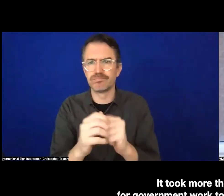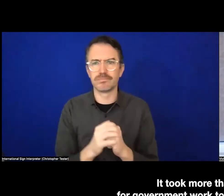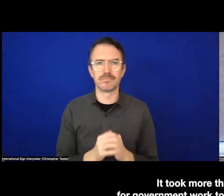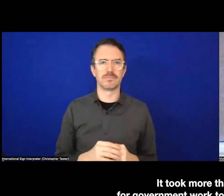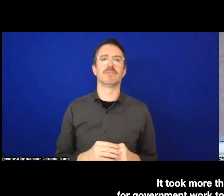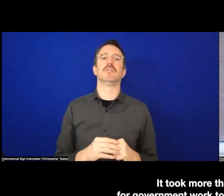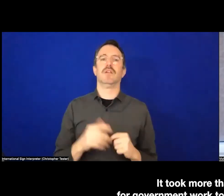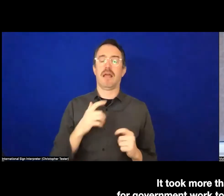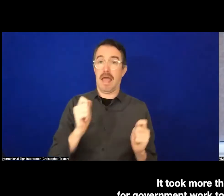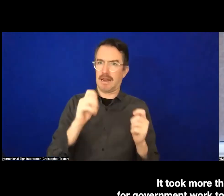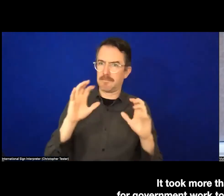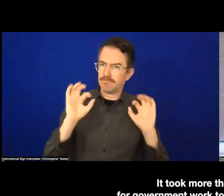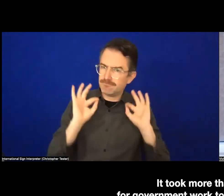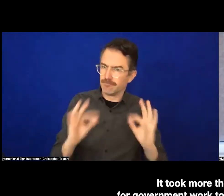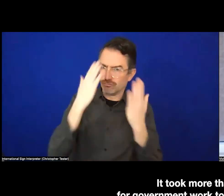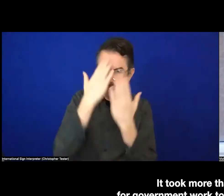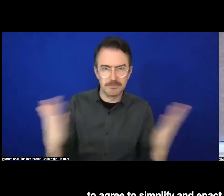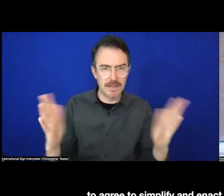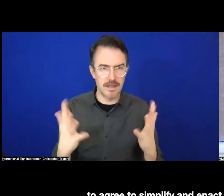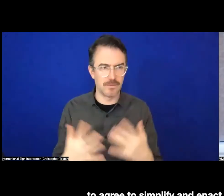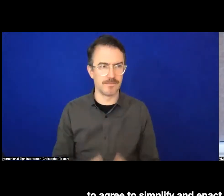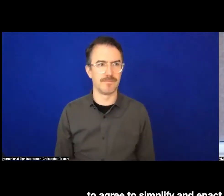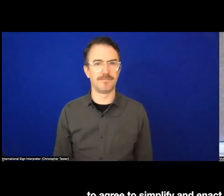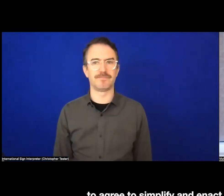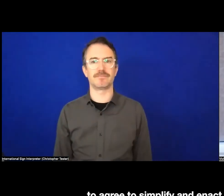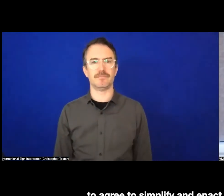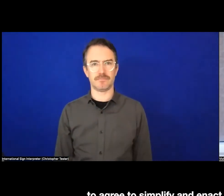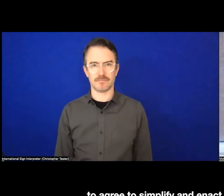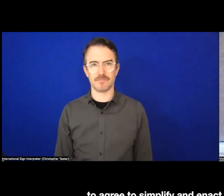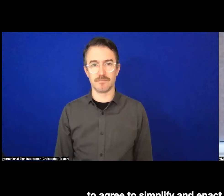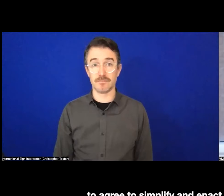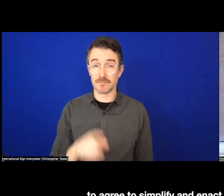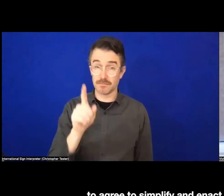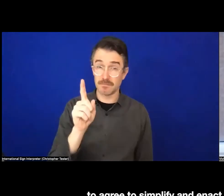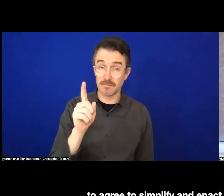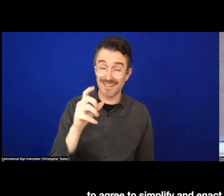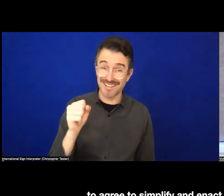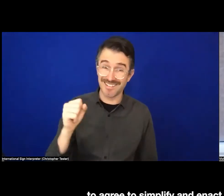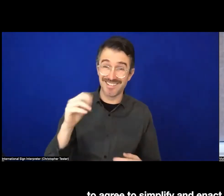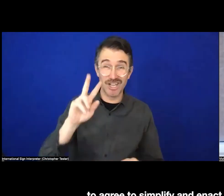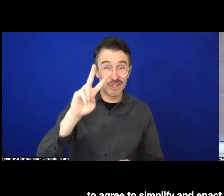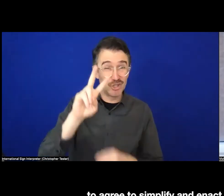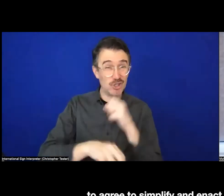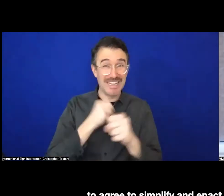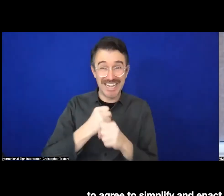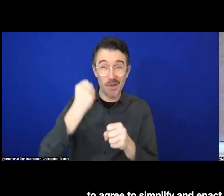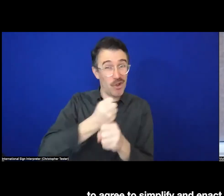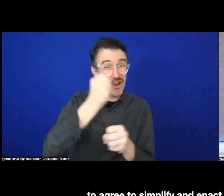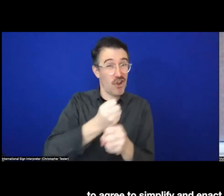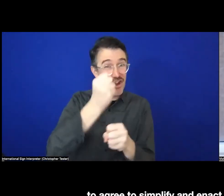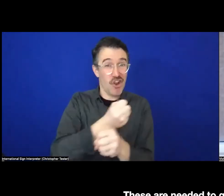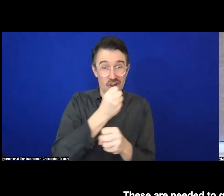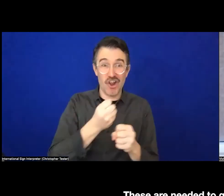than 2 years for government work together with the DPOs to agree to simplify and enact the 7